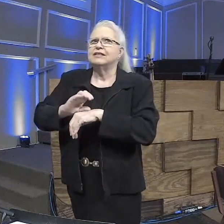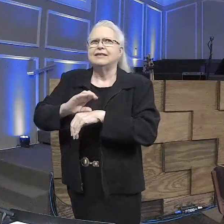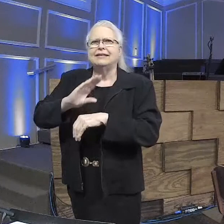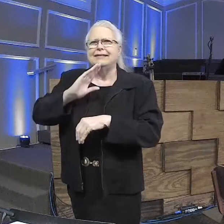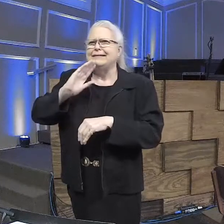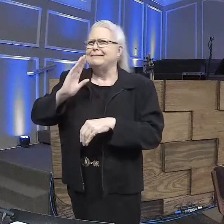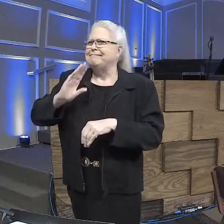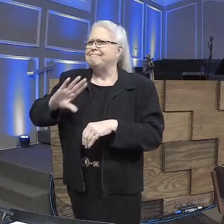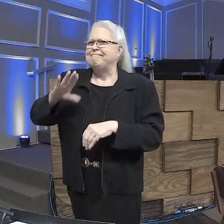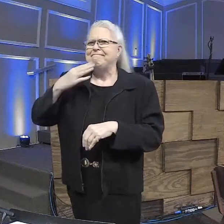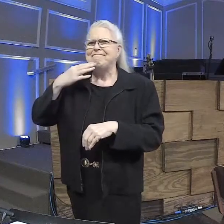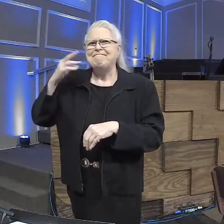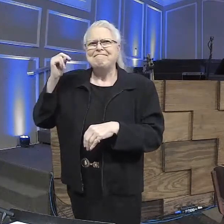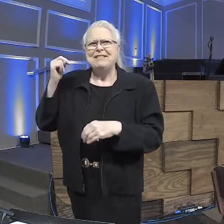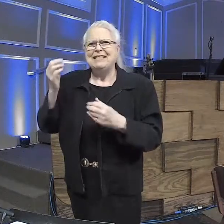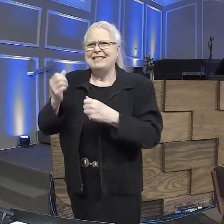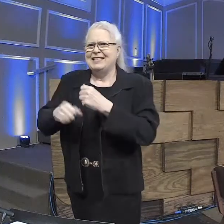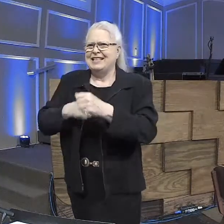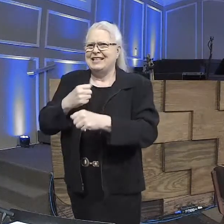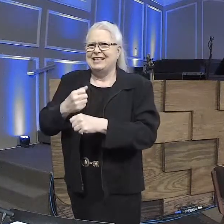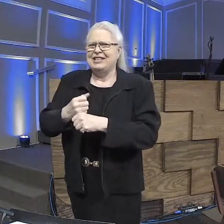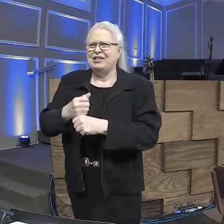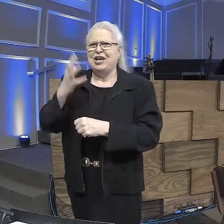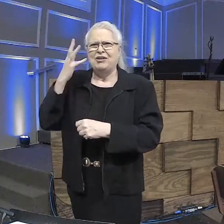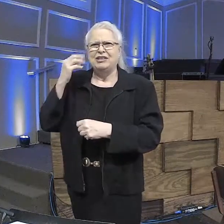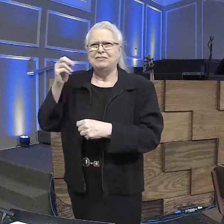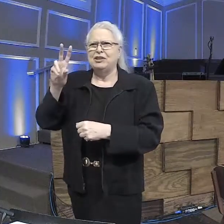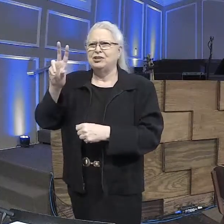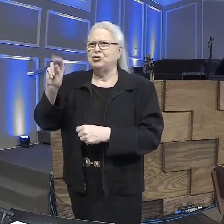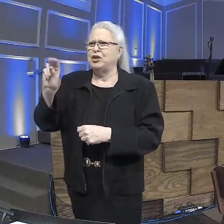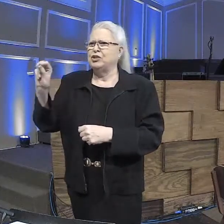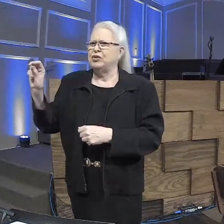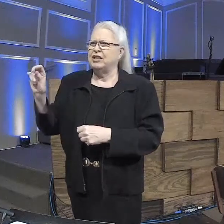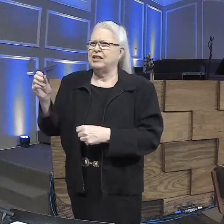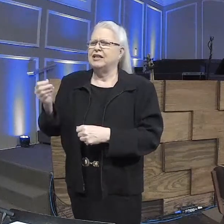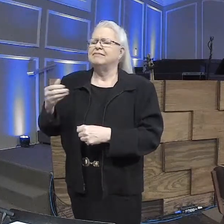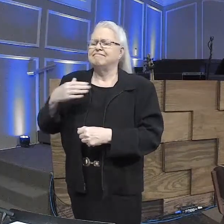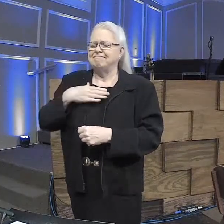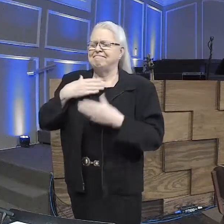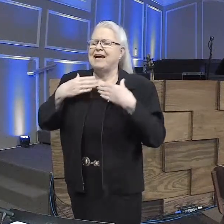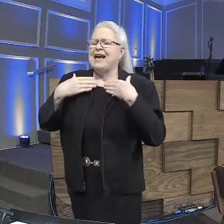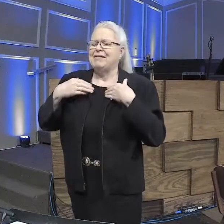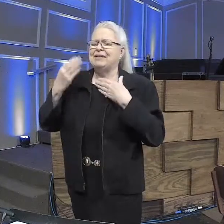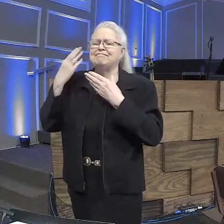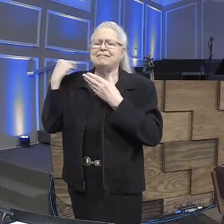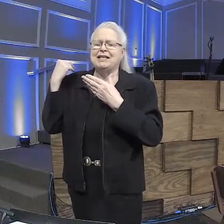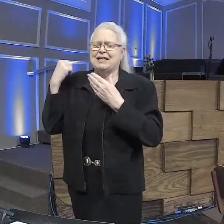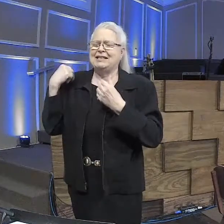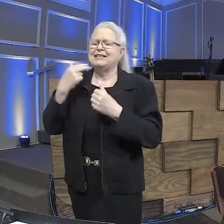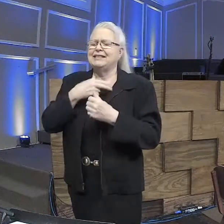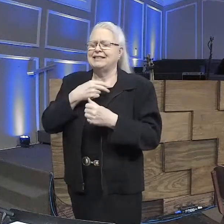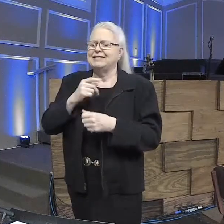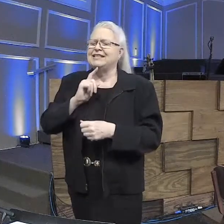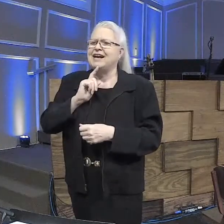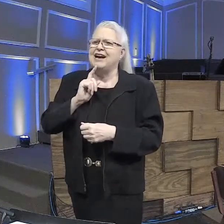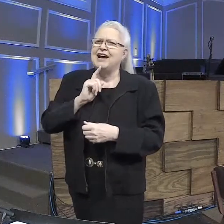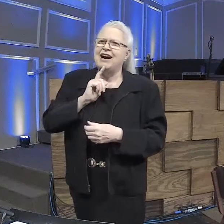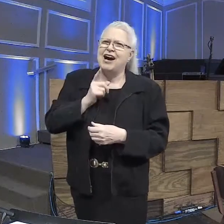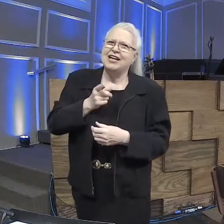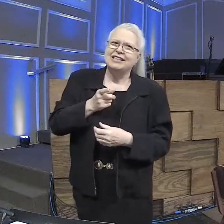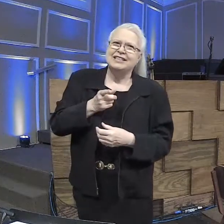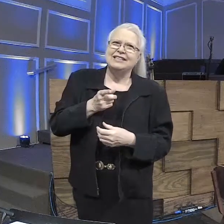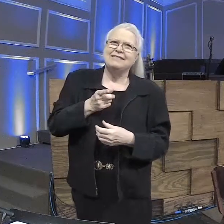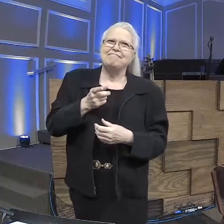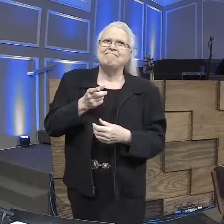just experienced in 2020, and I'm glad it's behind us. And honestly, even though it has